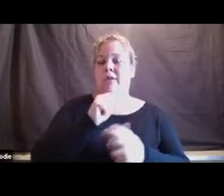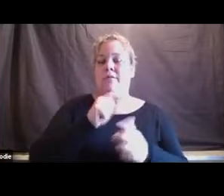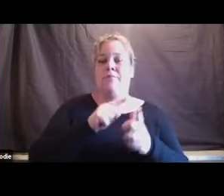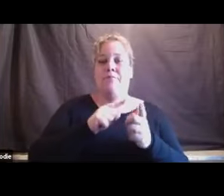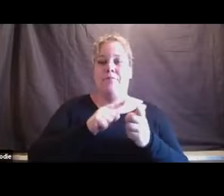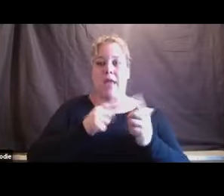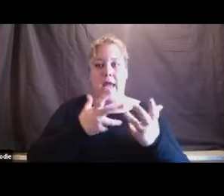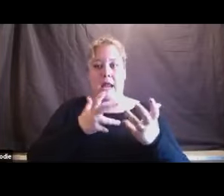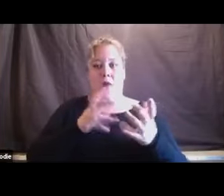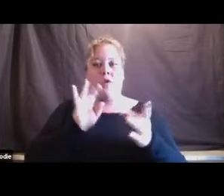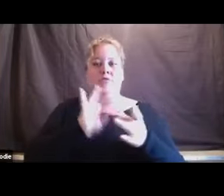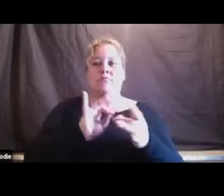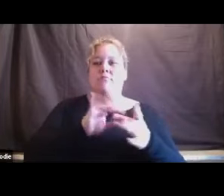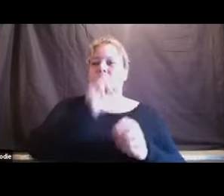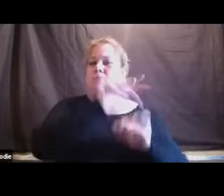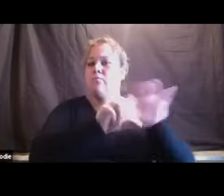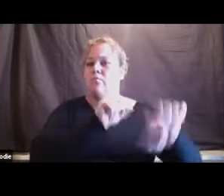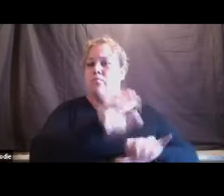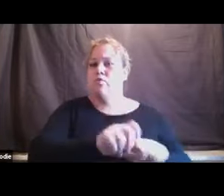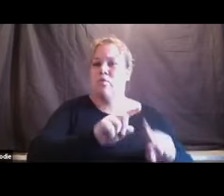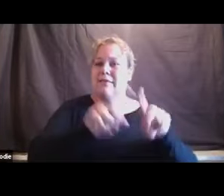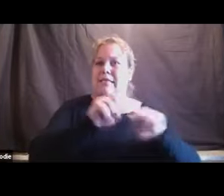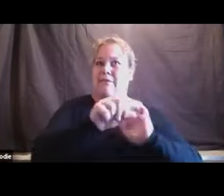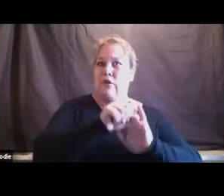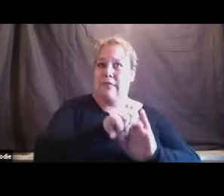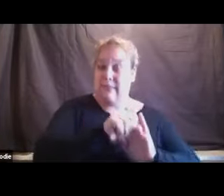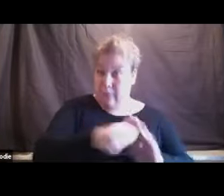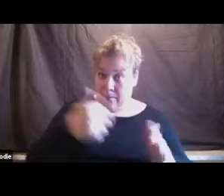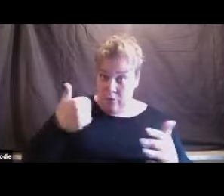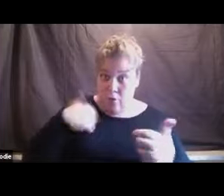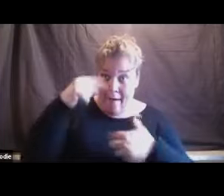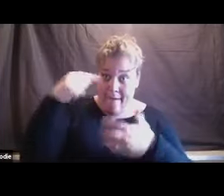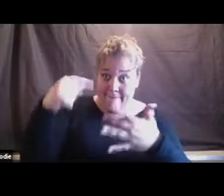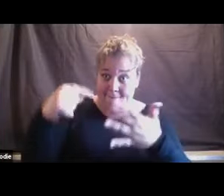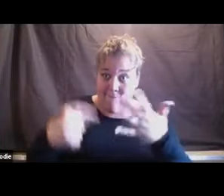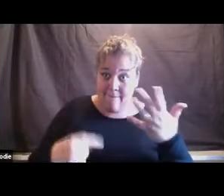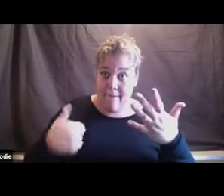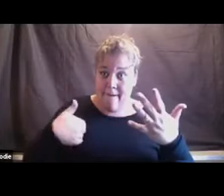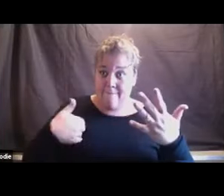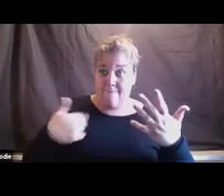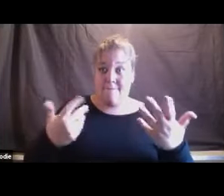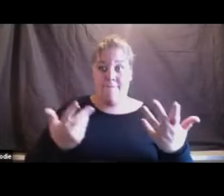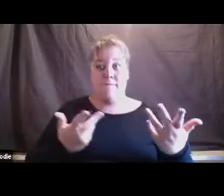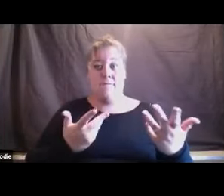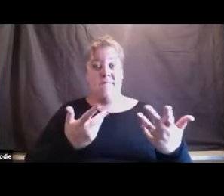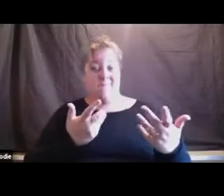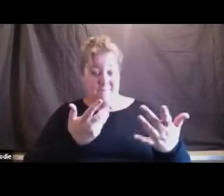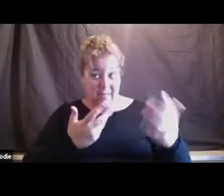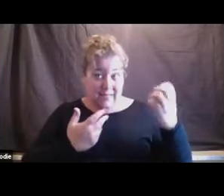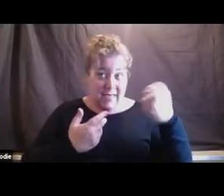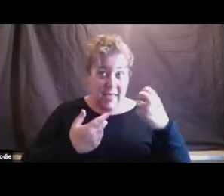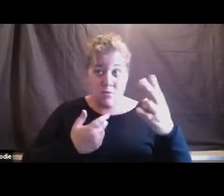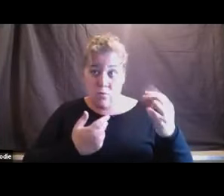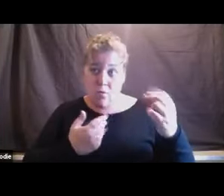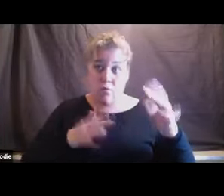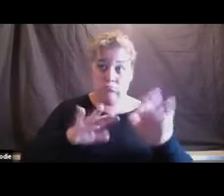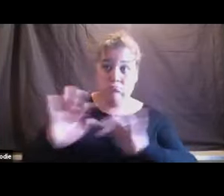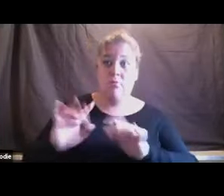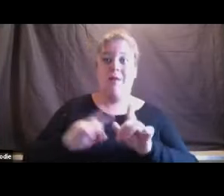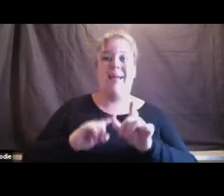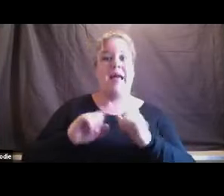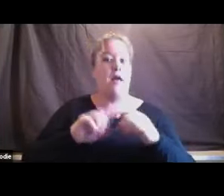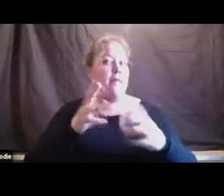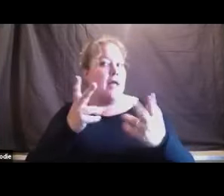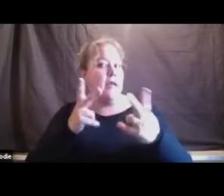want to run through this list of symptoms. Do you have any of these symptoms right now? Based upon that information, do I advise that you